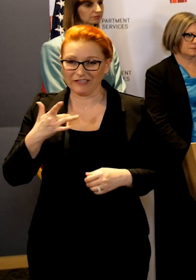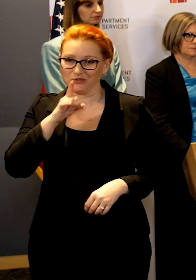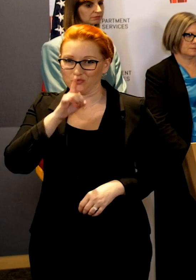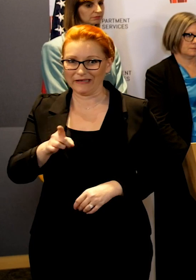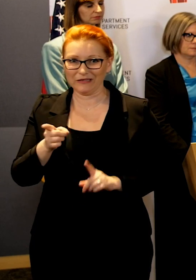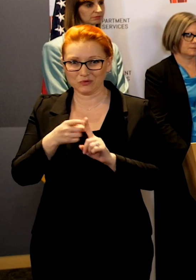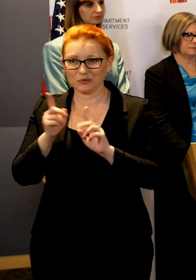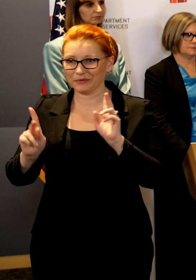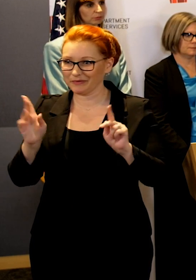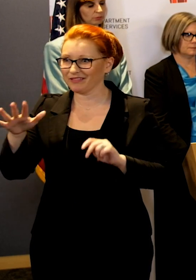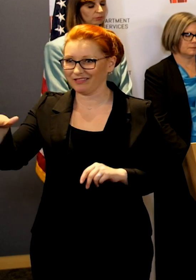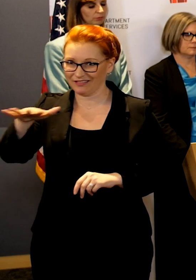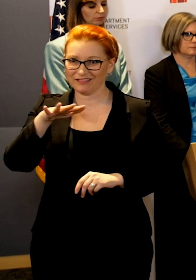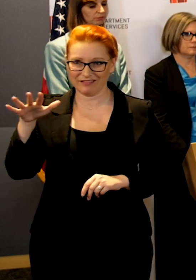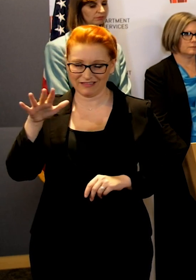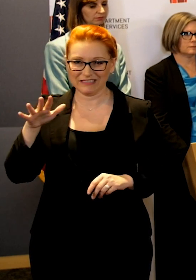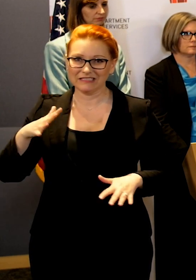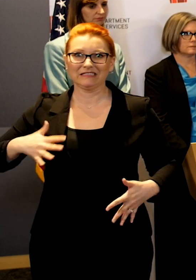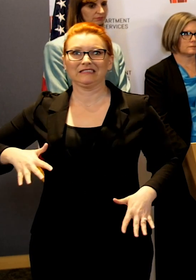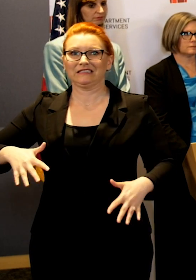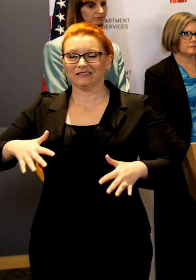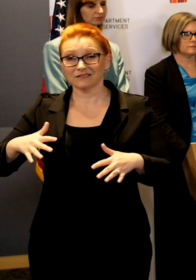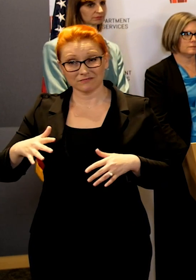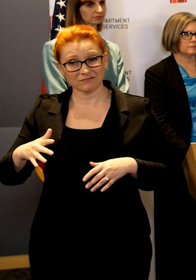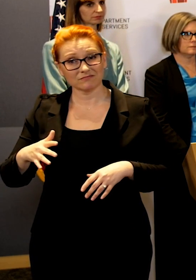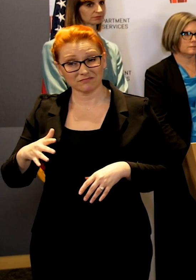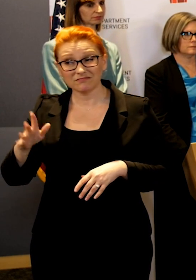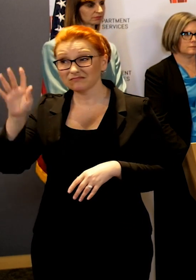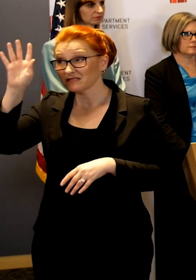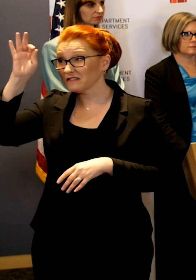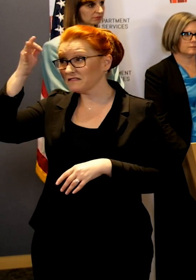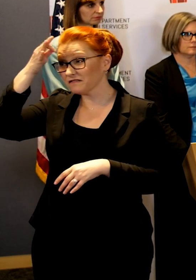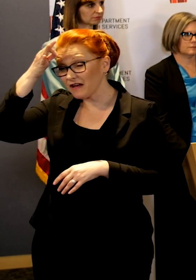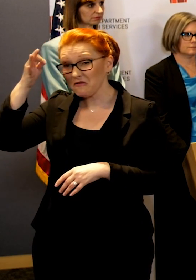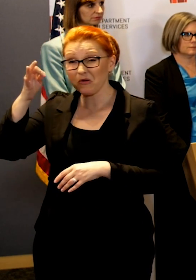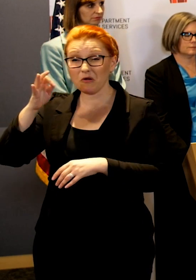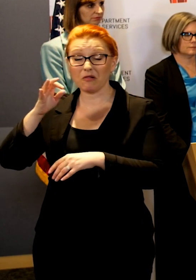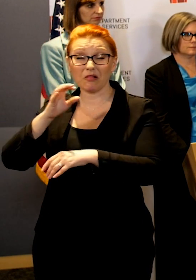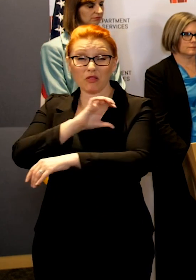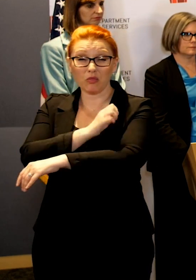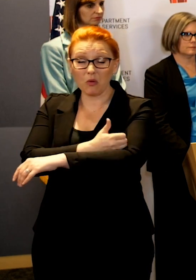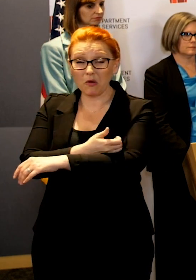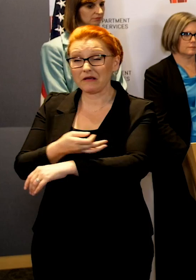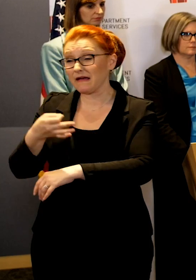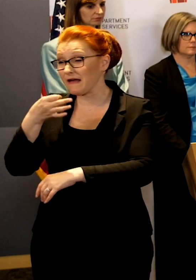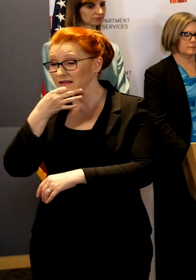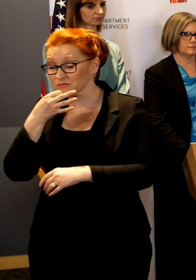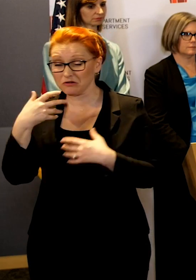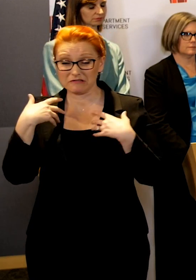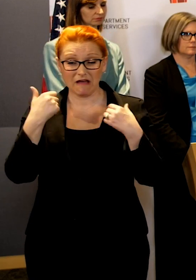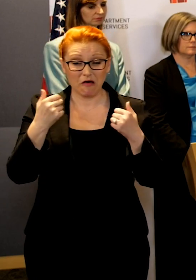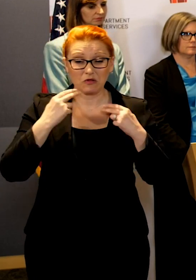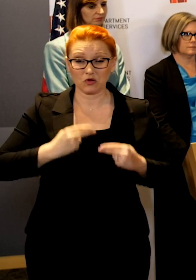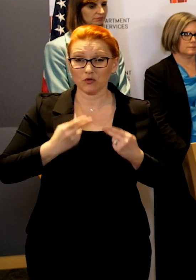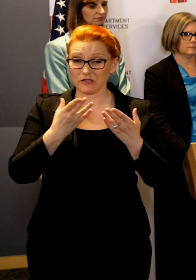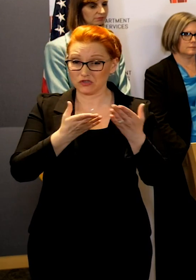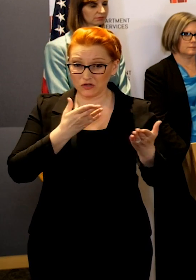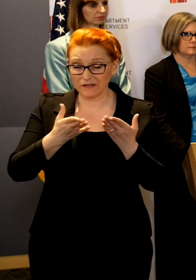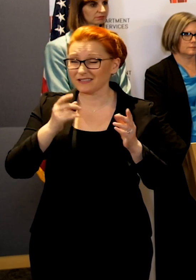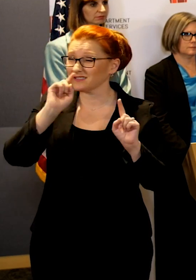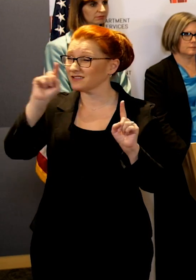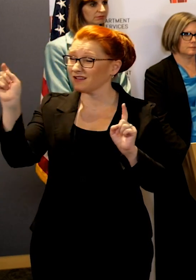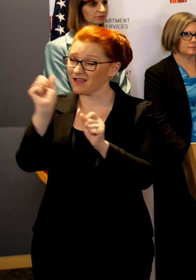I think you've heard from federal authorities, Health and Human Services, and I want to say it from the podium as